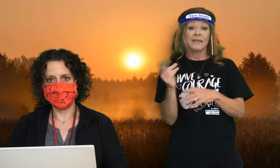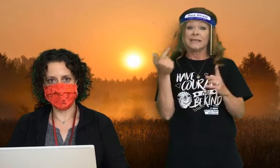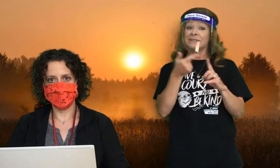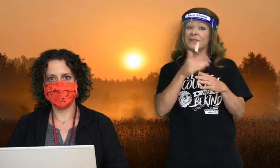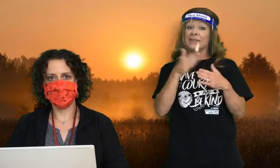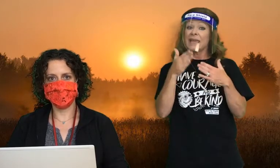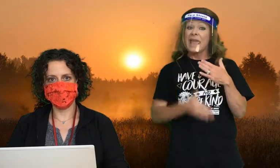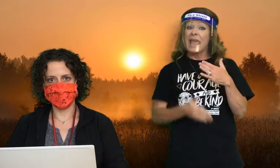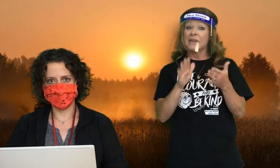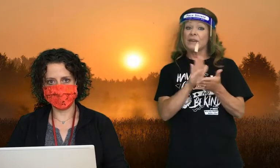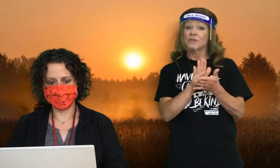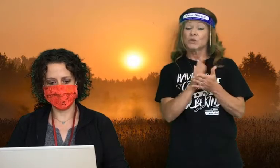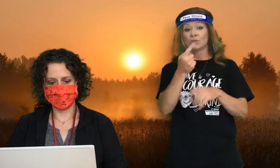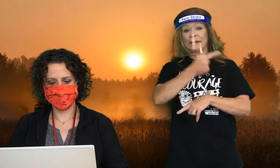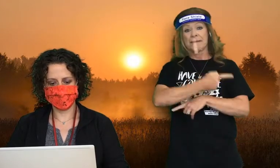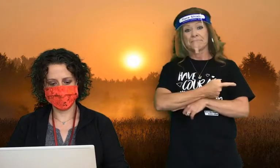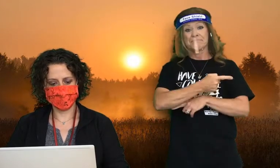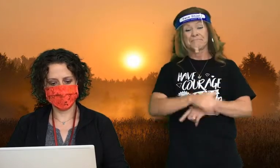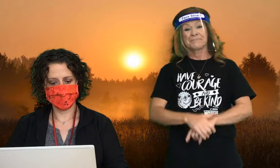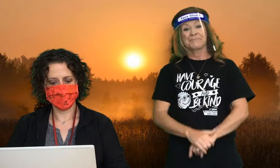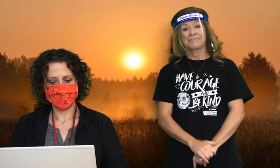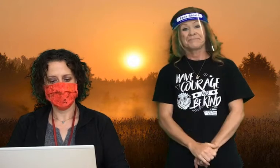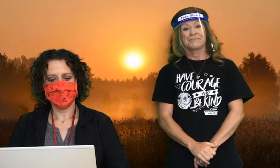Until the end of the school day.